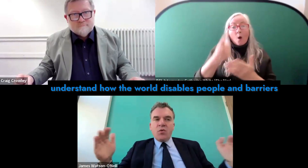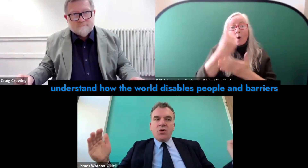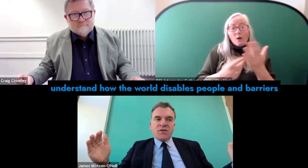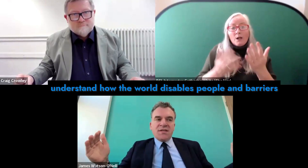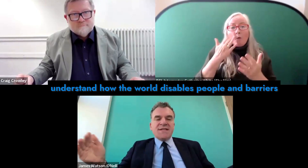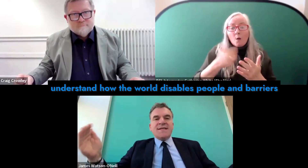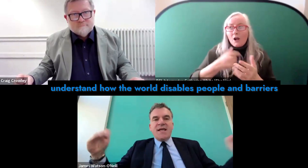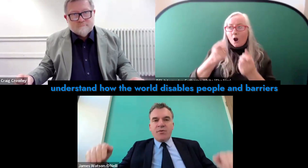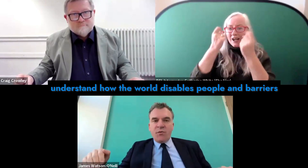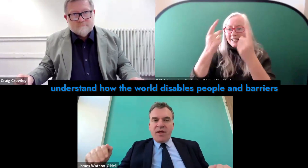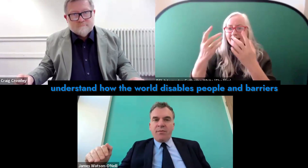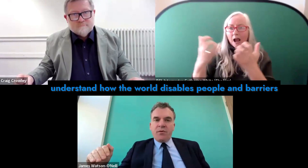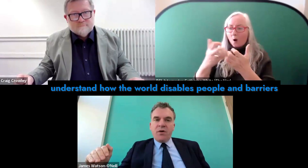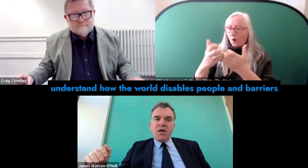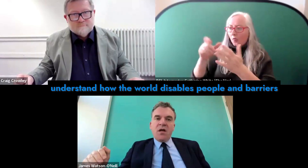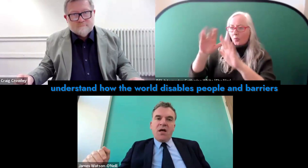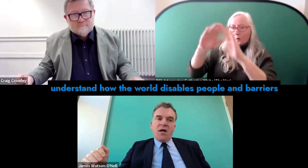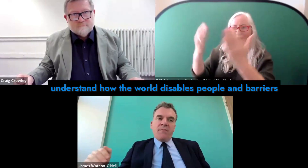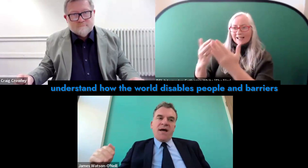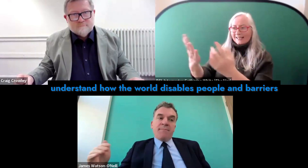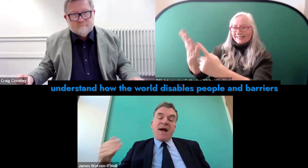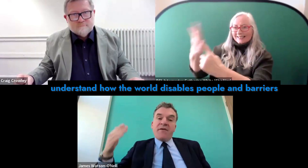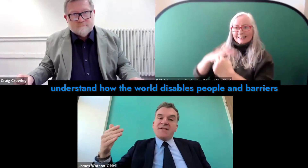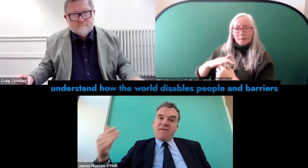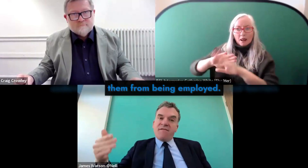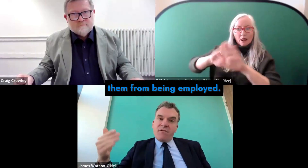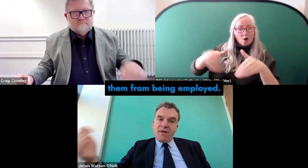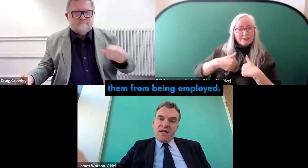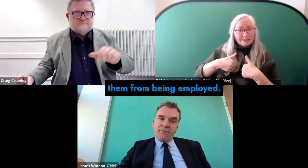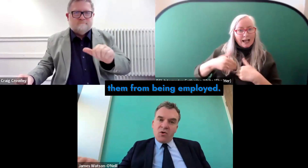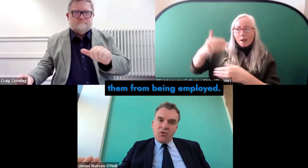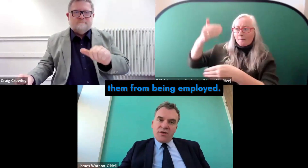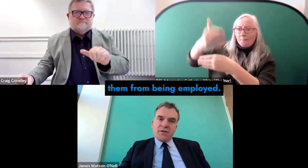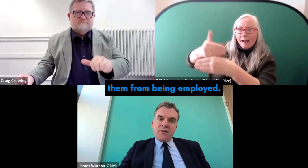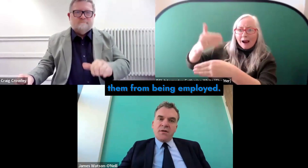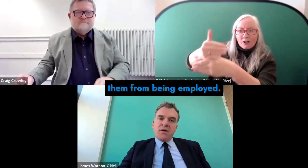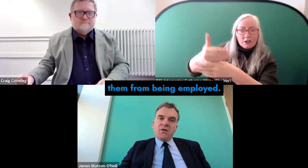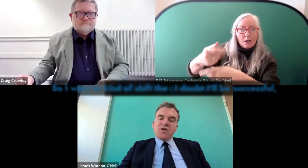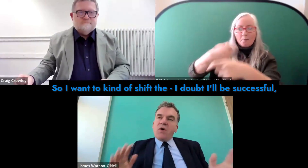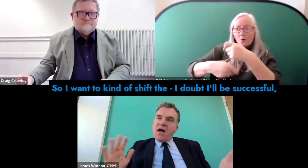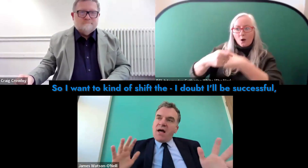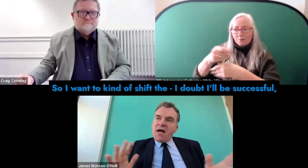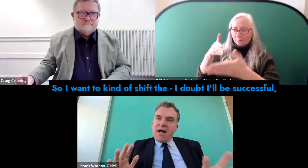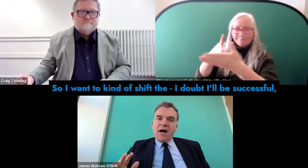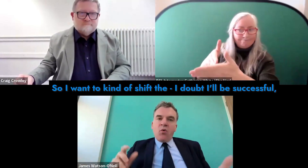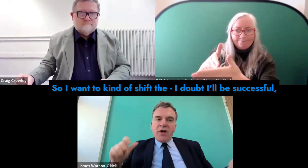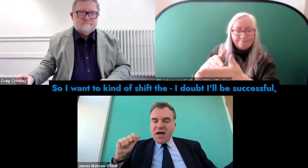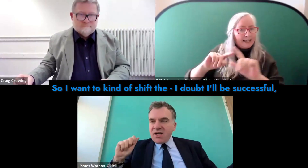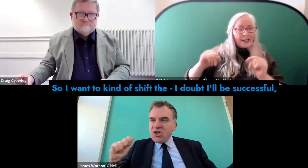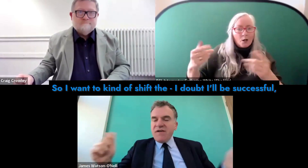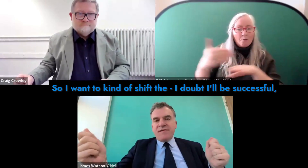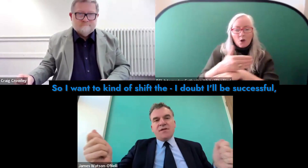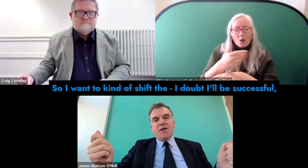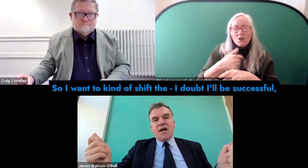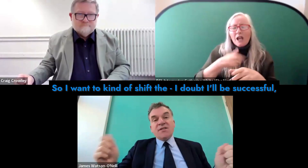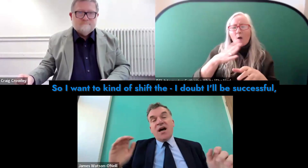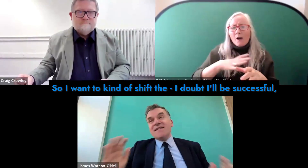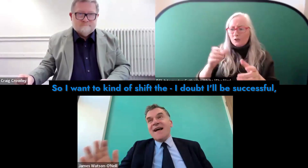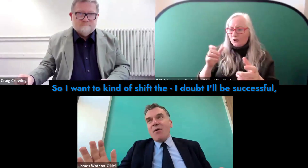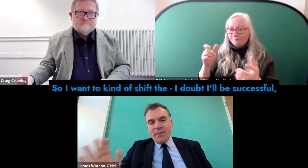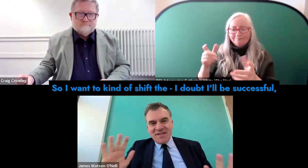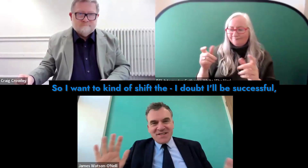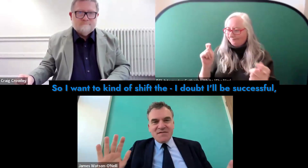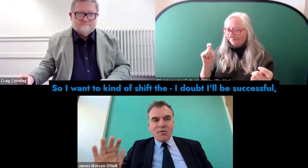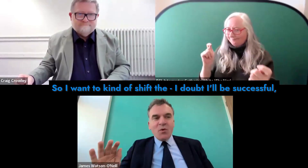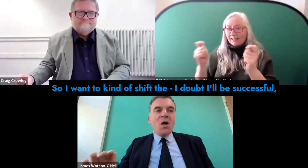understand how the world disables people and barriers them from being employed. So I want to kind of shift